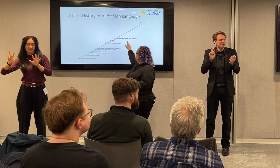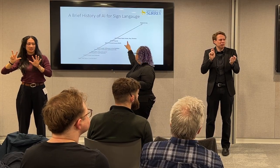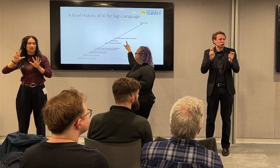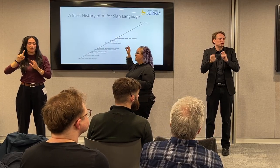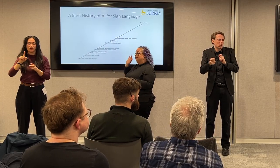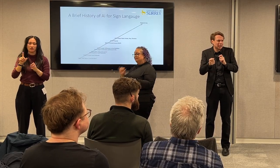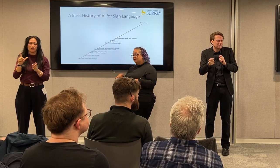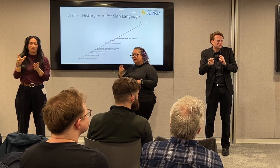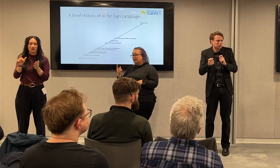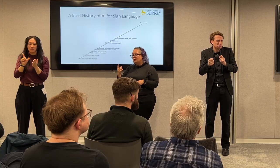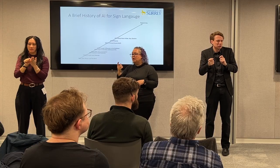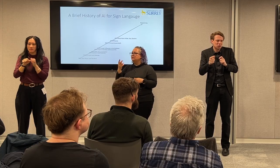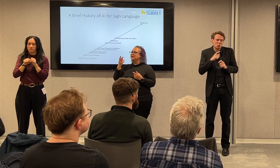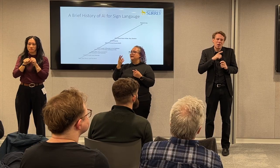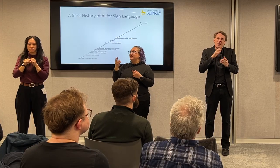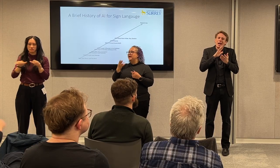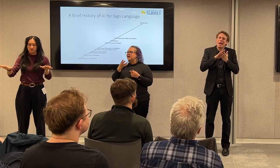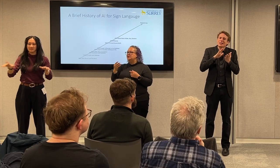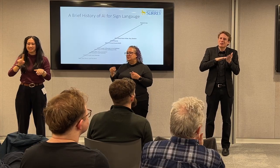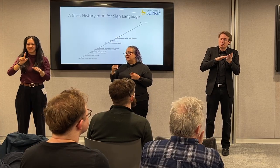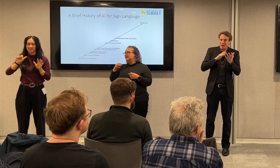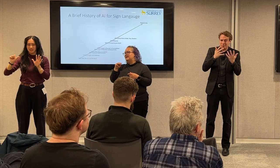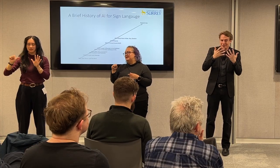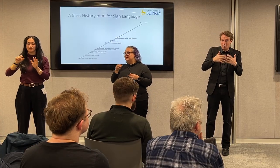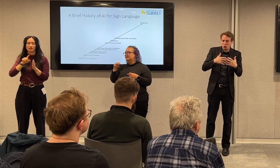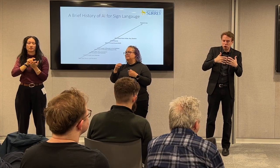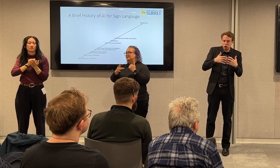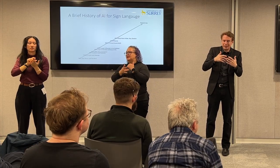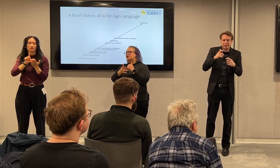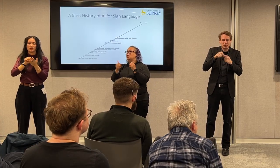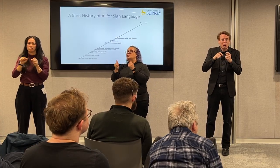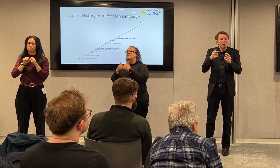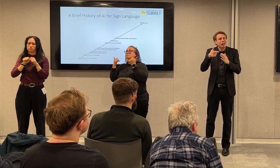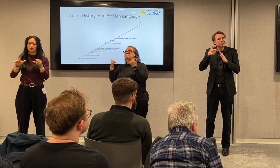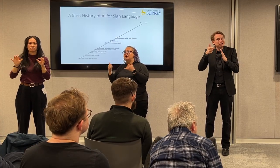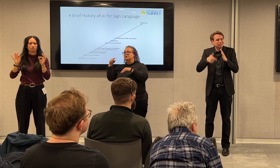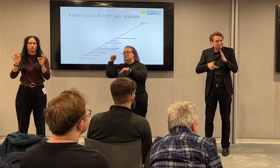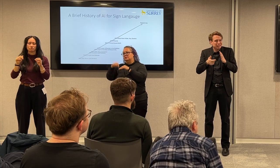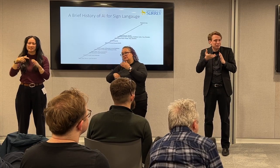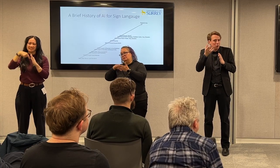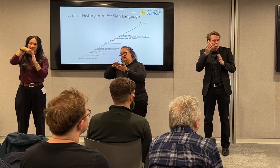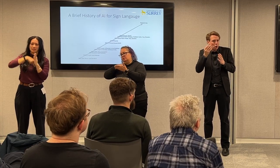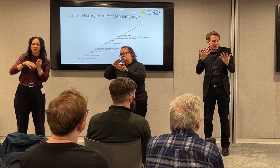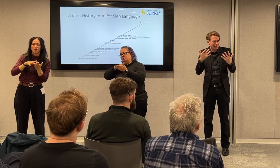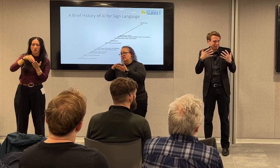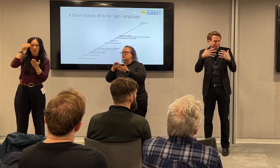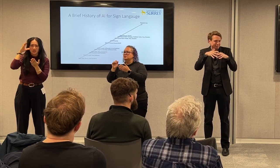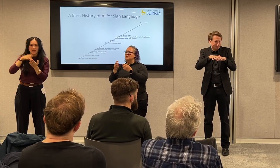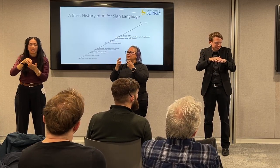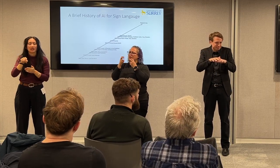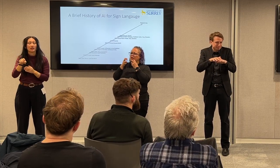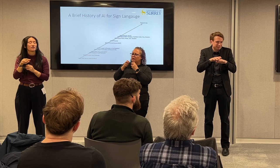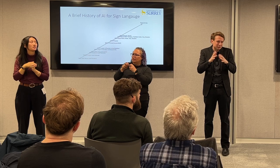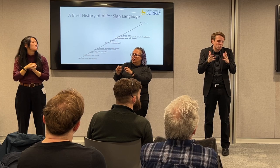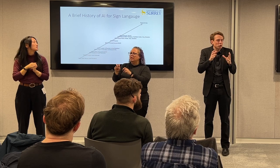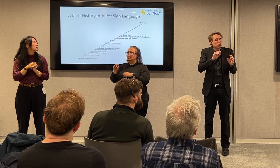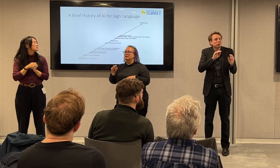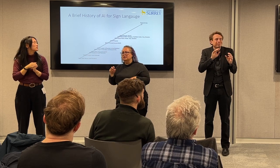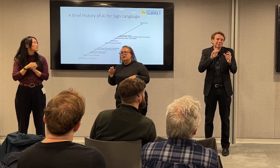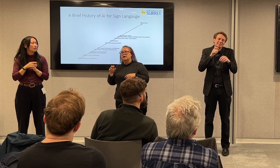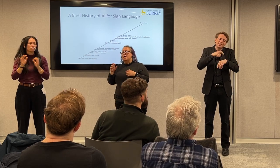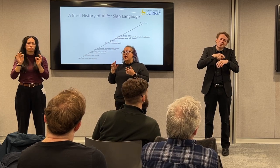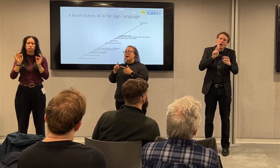older HMM technology with modern deep learning. So it's kind of a transition. And then we've got